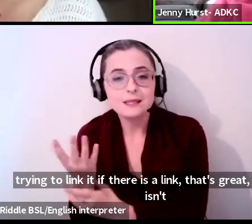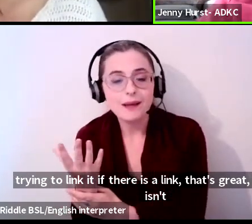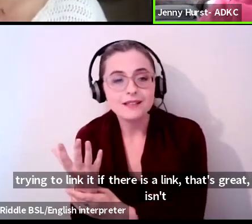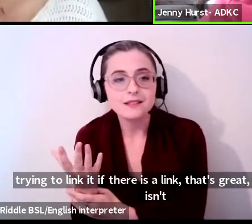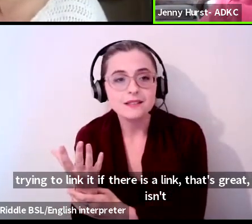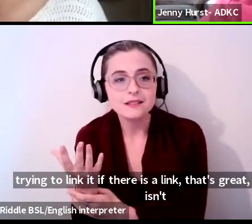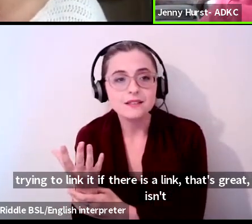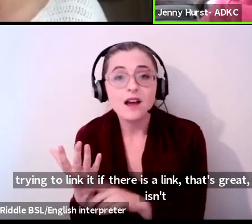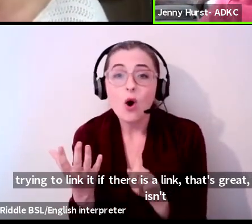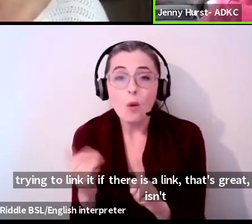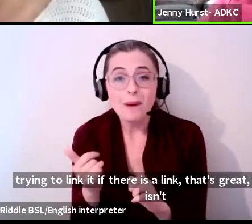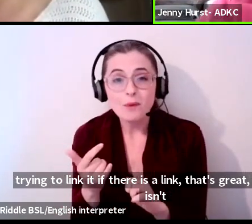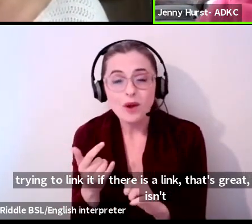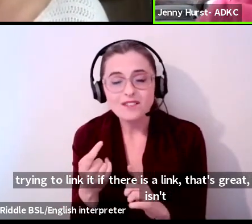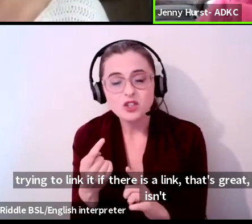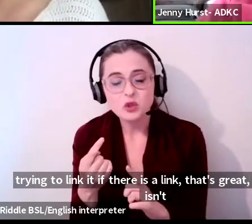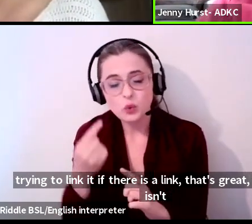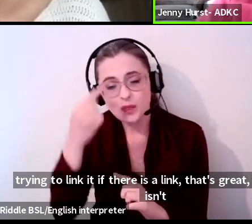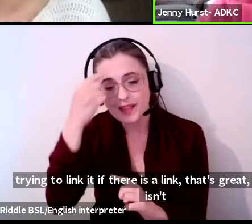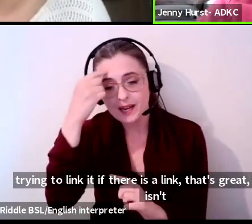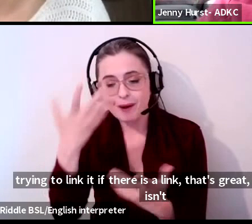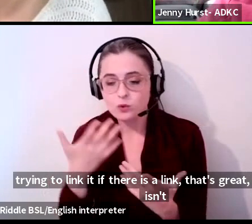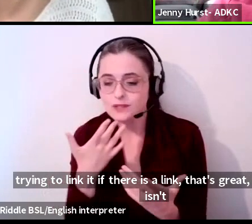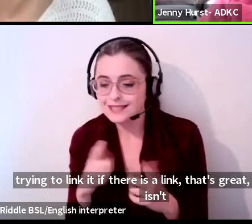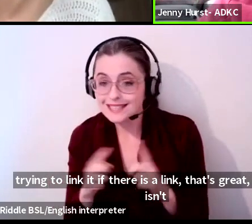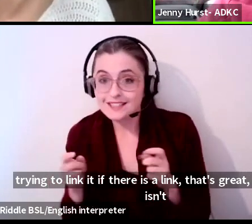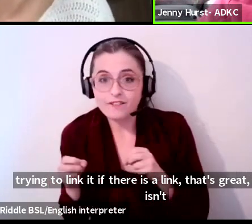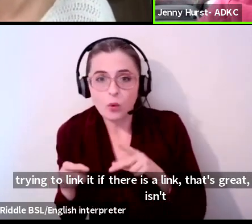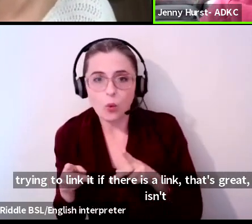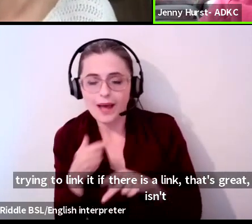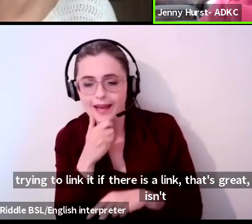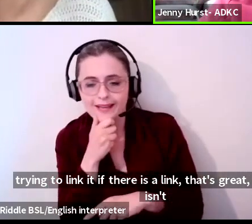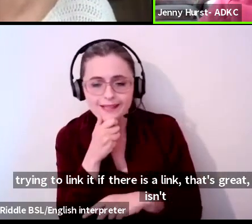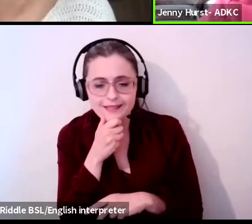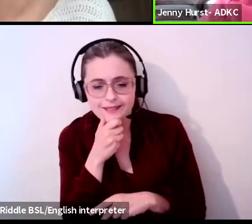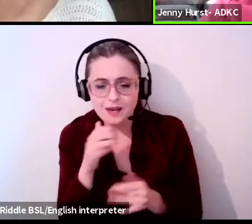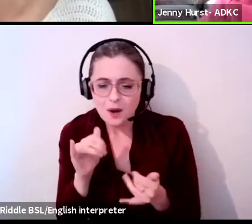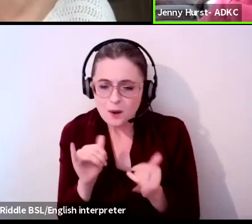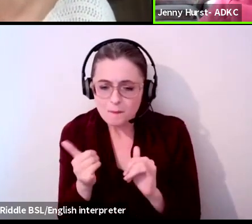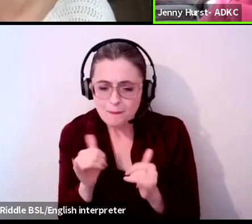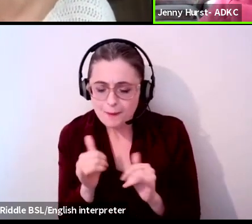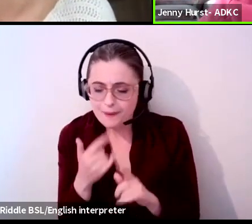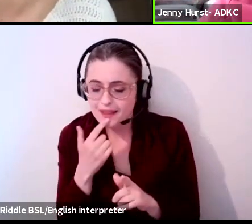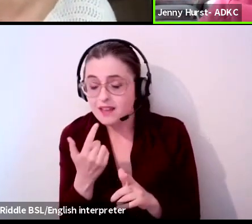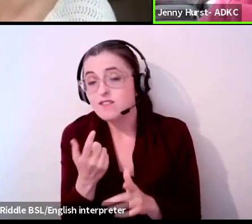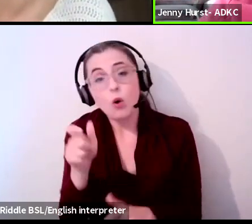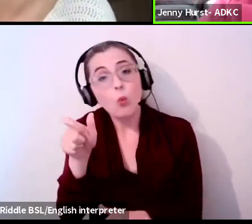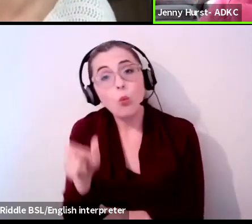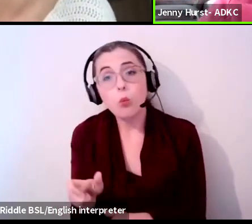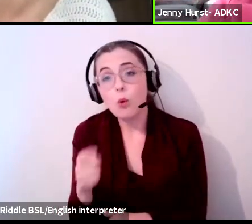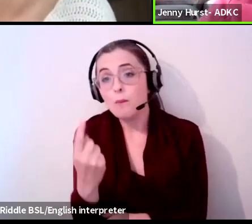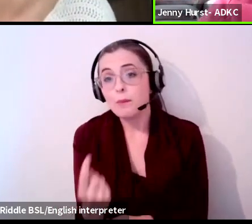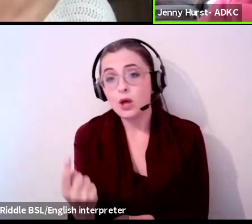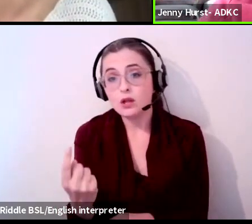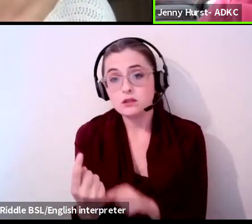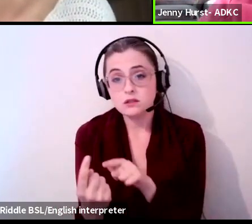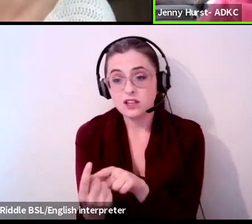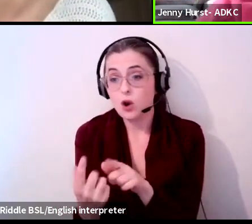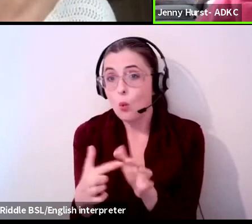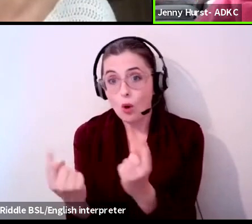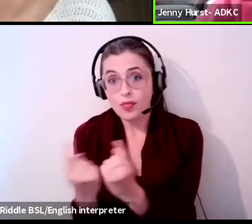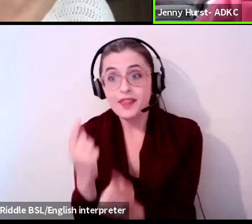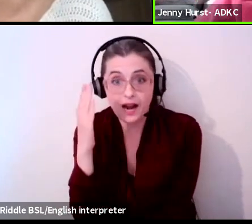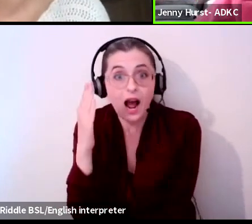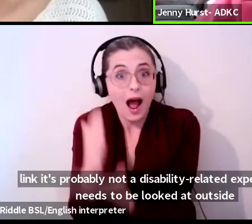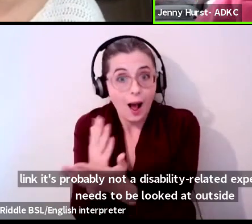sort of outside the box. As I say, it could be that for one person, one thing is